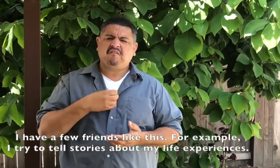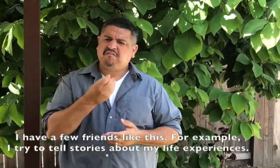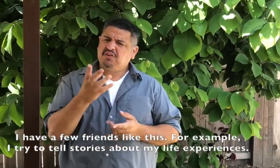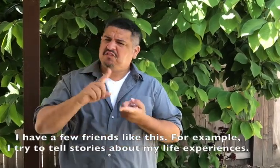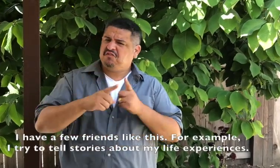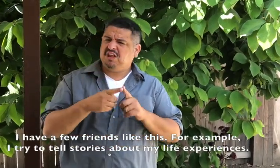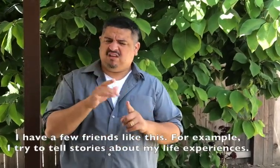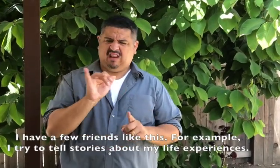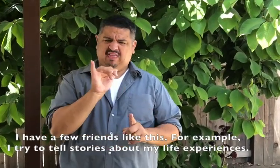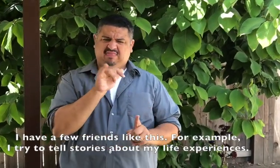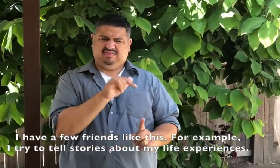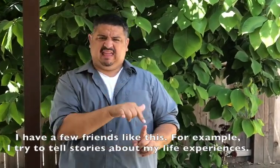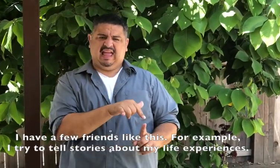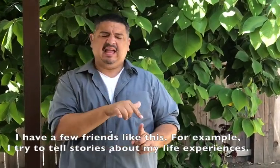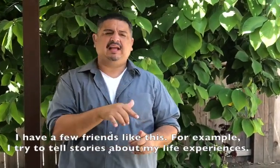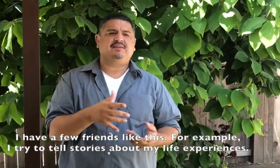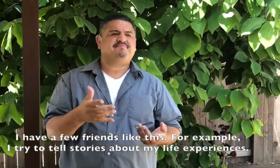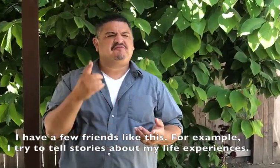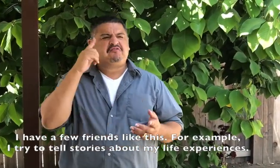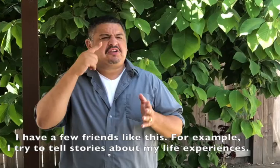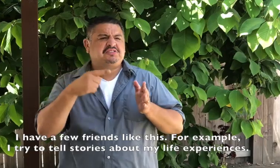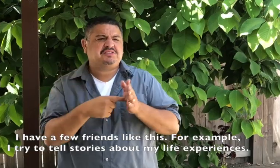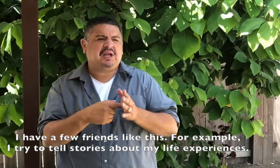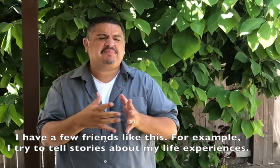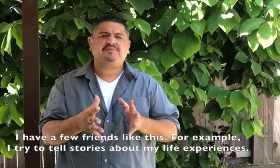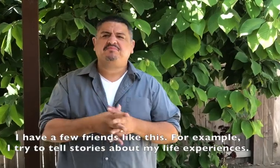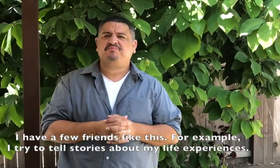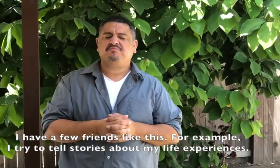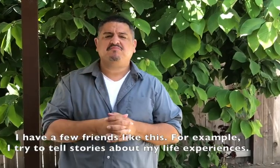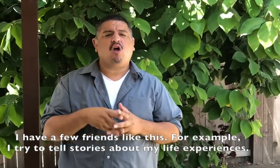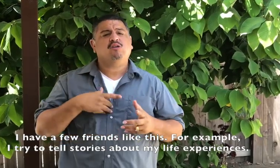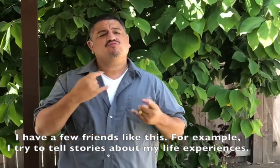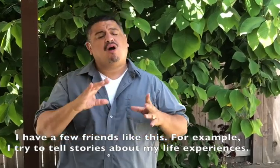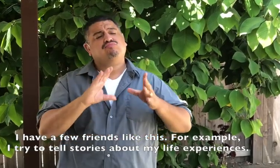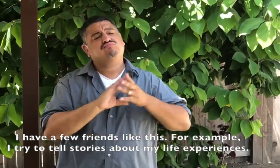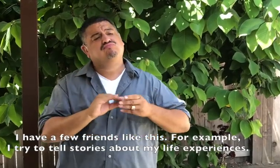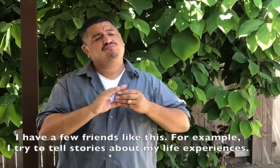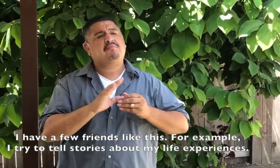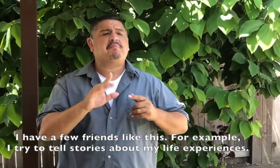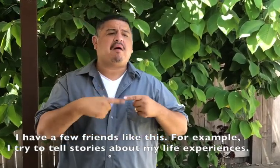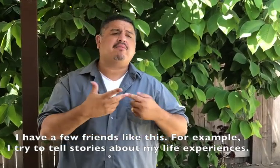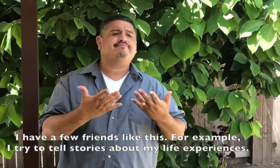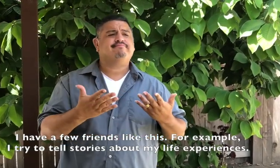I have a few friends like this. For an example, I try to tell stories about my life experiences,